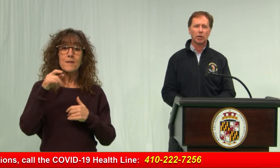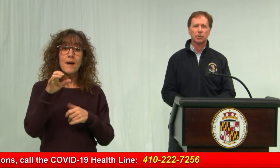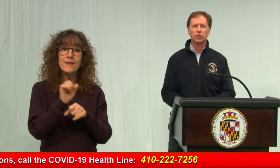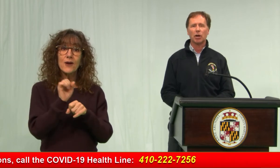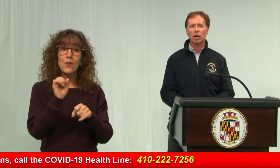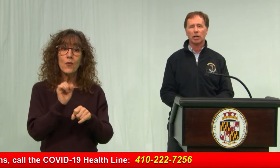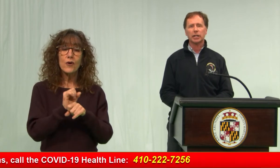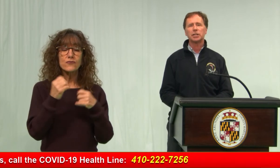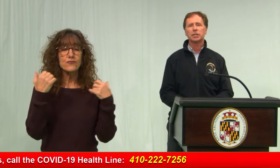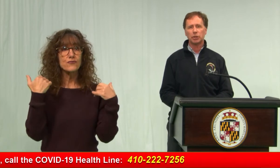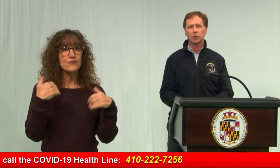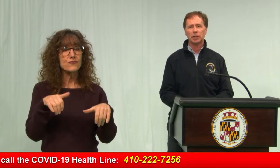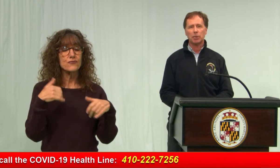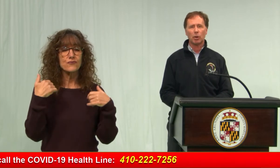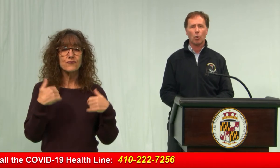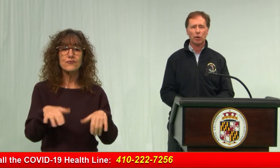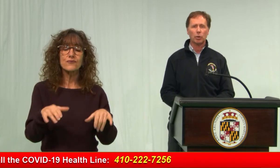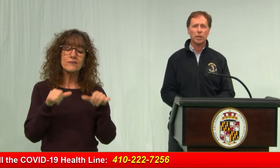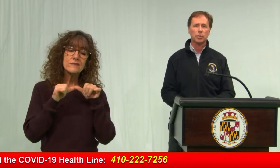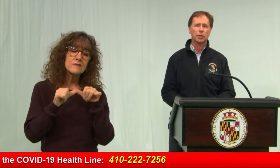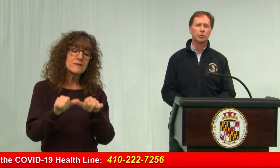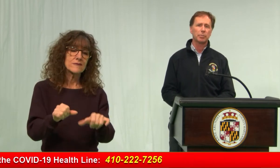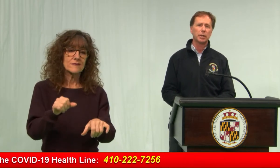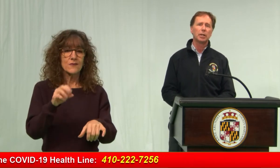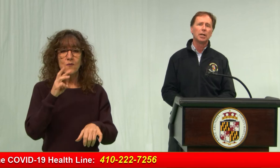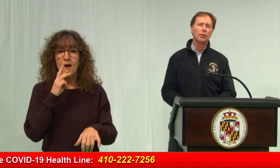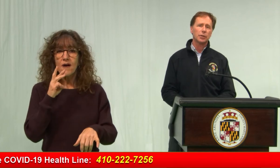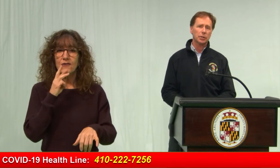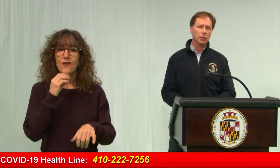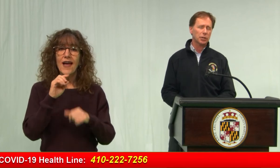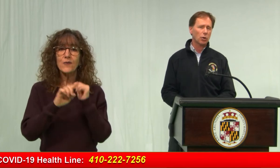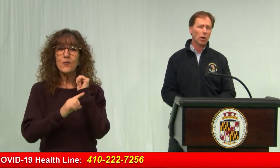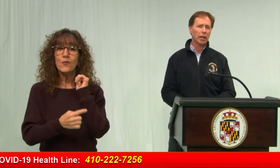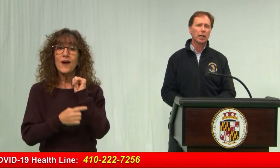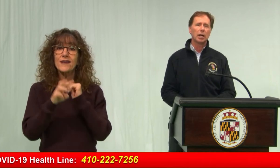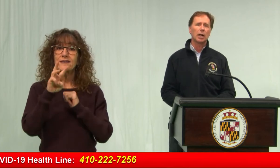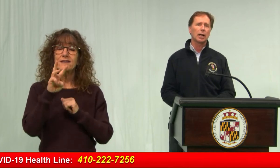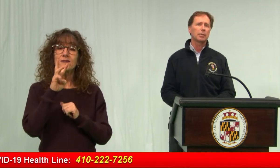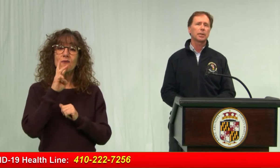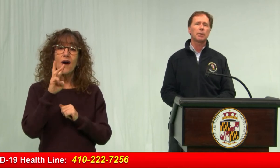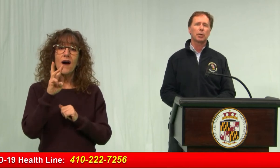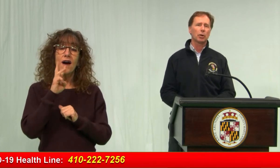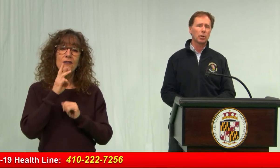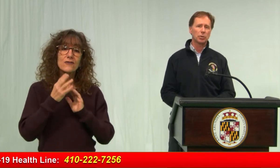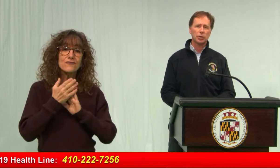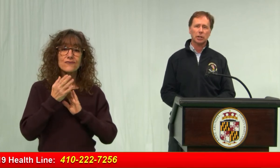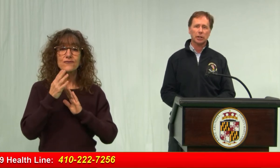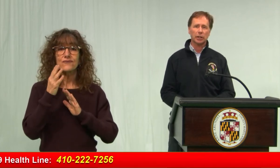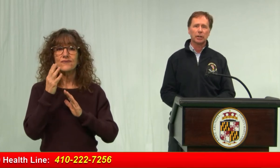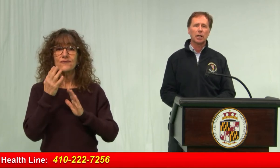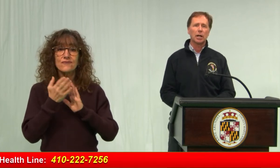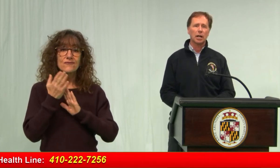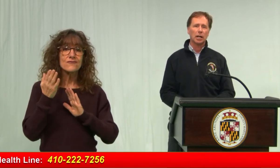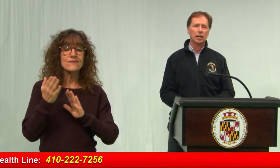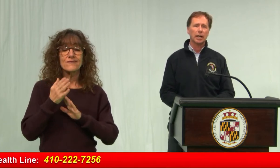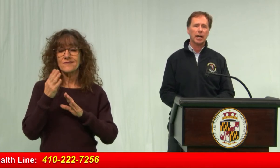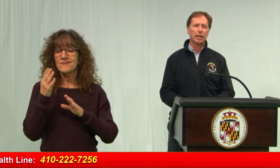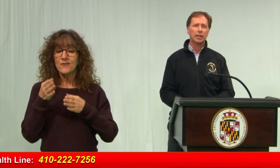our heroes are continuing to keep our water and wastewater treatment facilities going, keeping our roads clear.